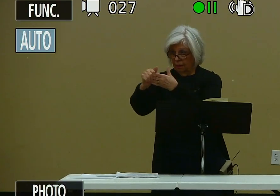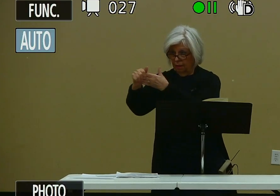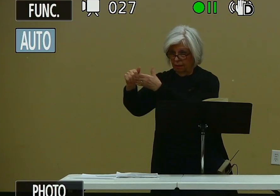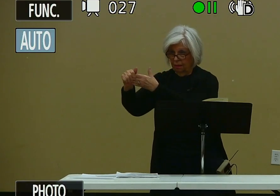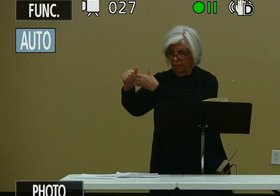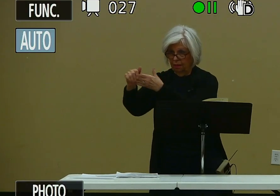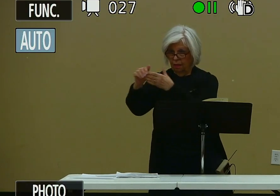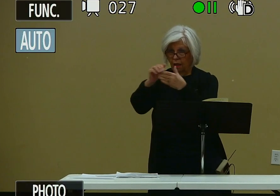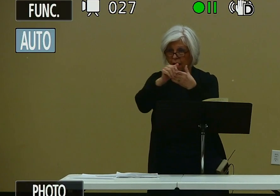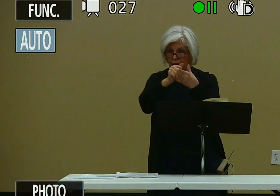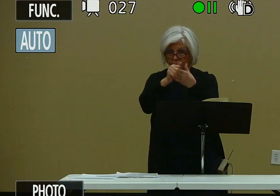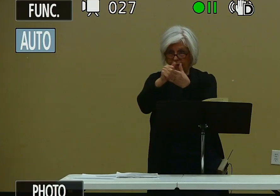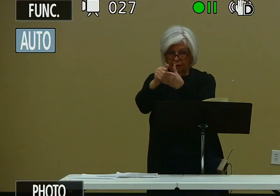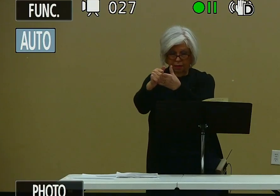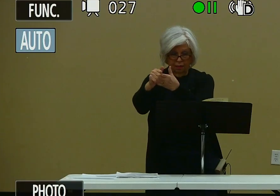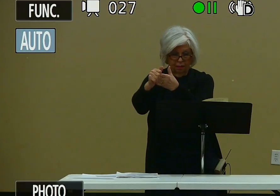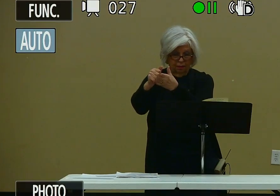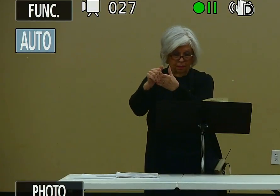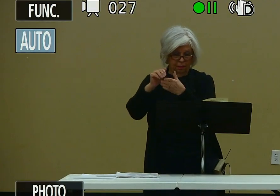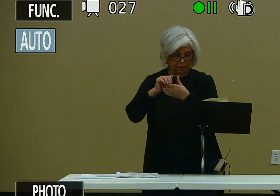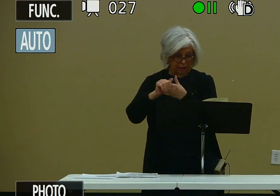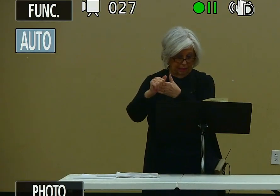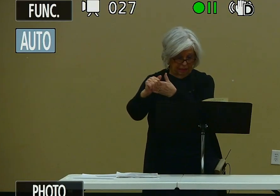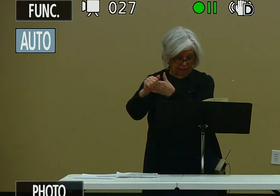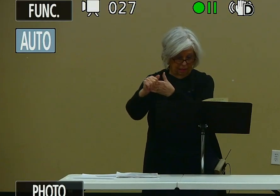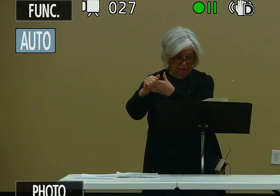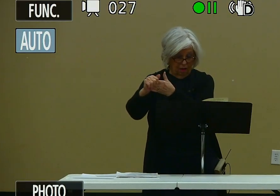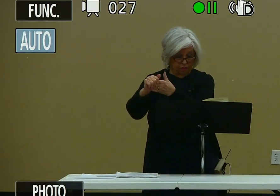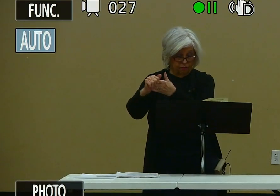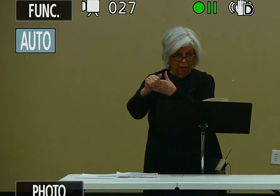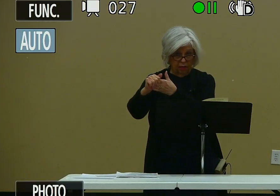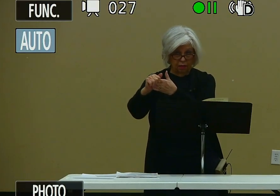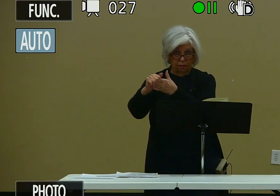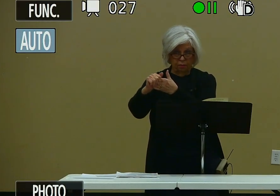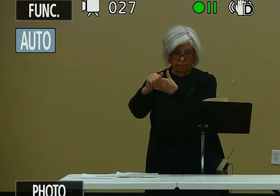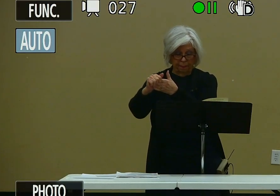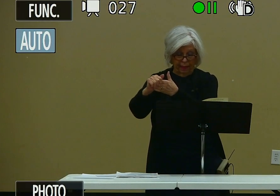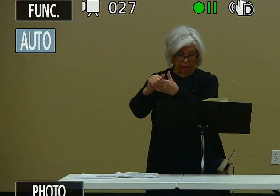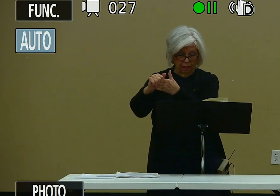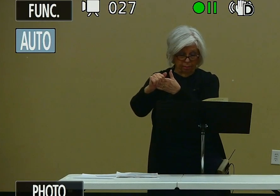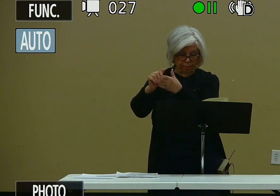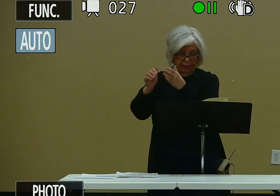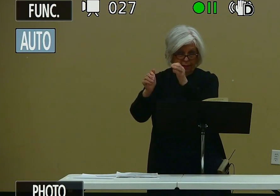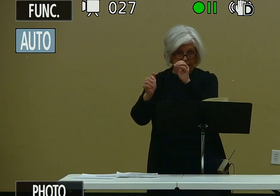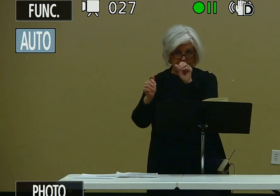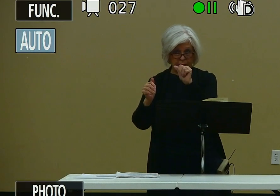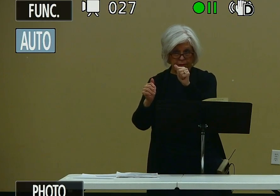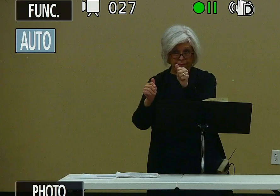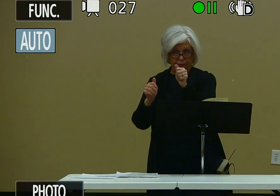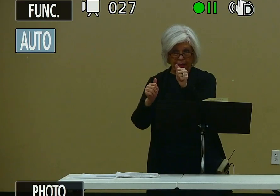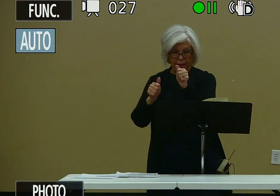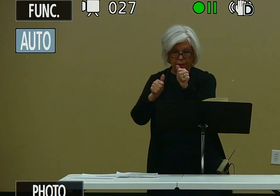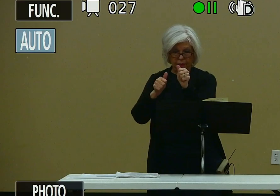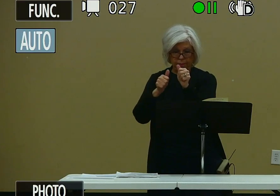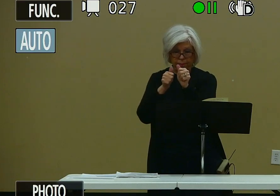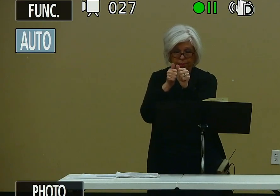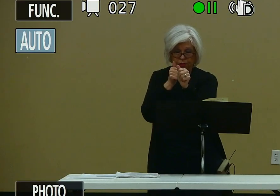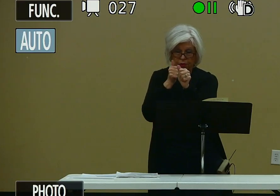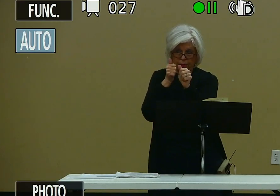Lead. Lead. Lead. Follow. Make an A hand and then put your right